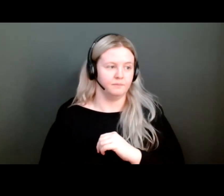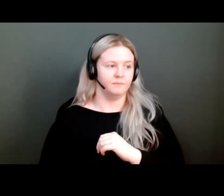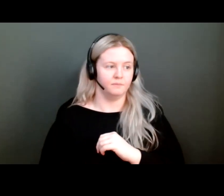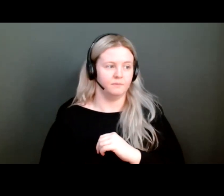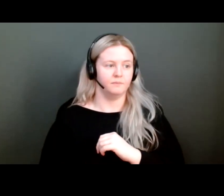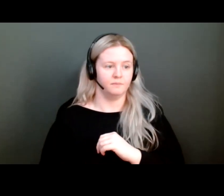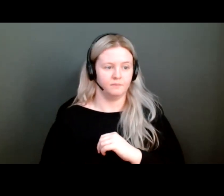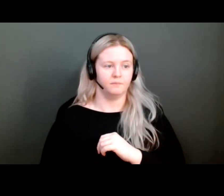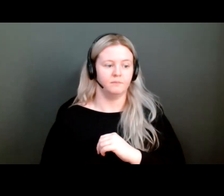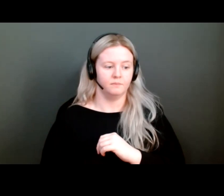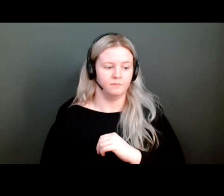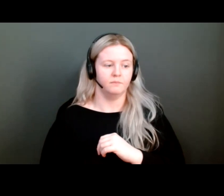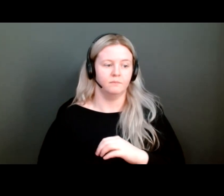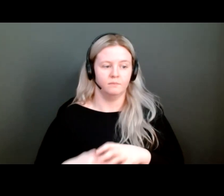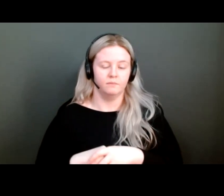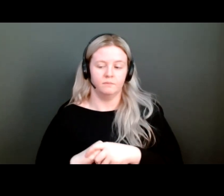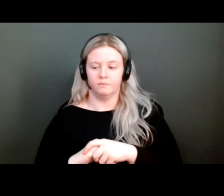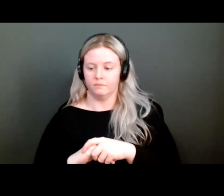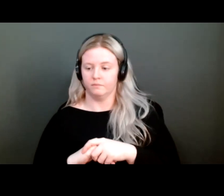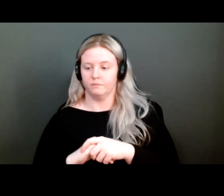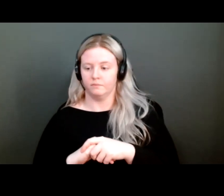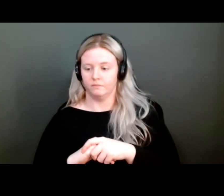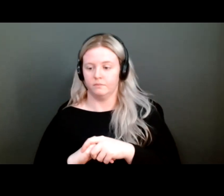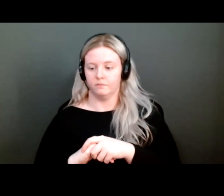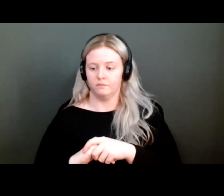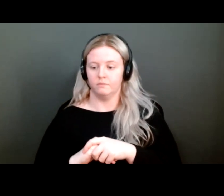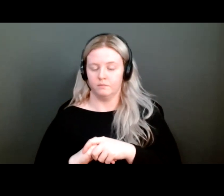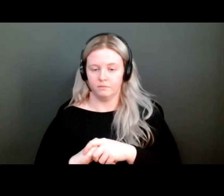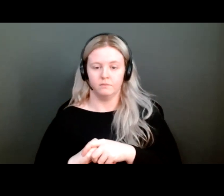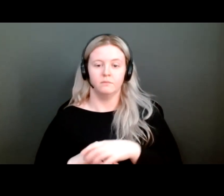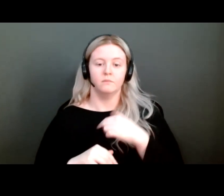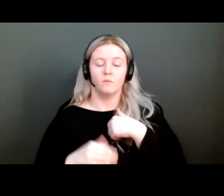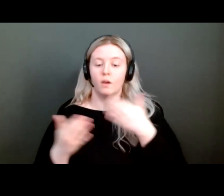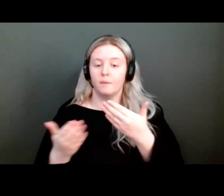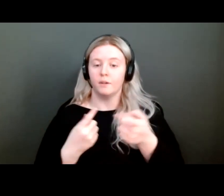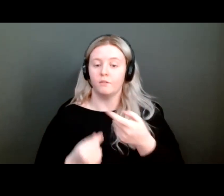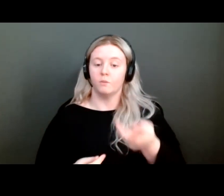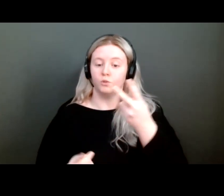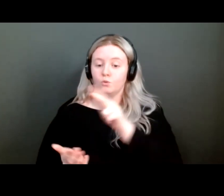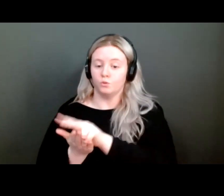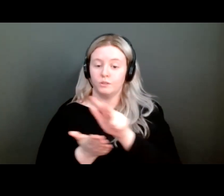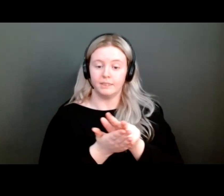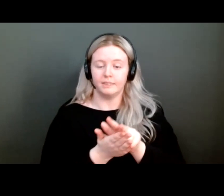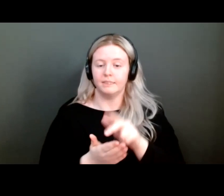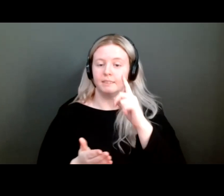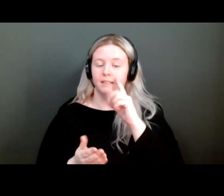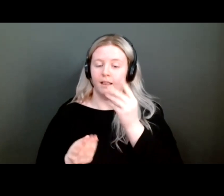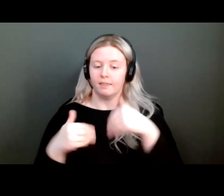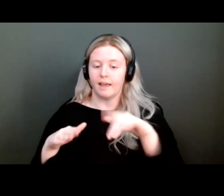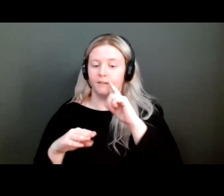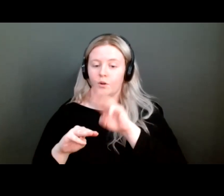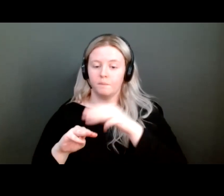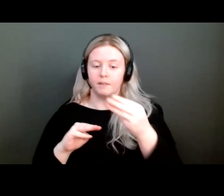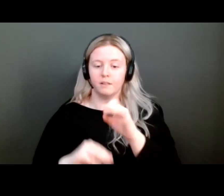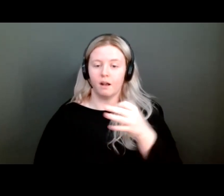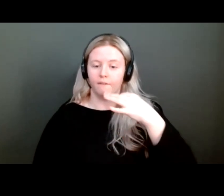Voices, Collective Power. I come today from the meeting place of two treaties, the lands of the Mississaugas of the Credit